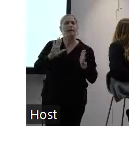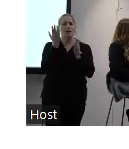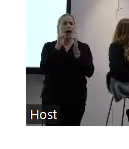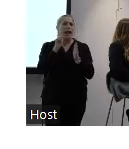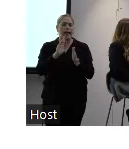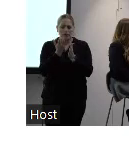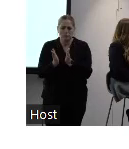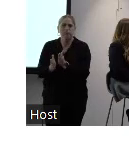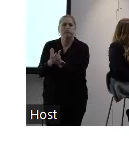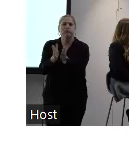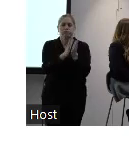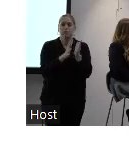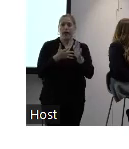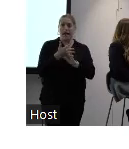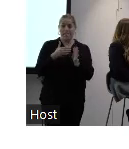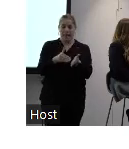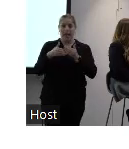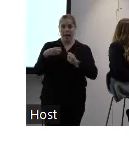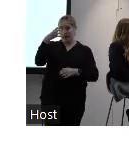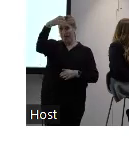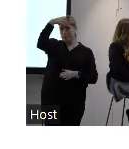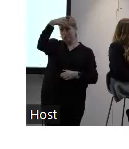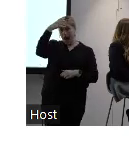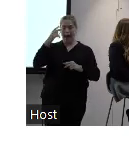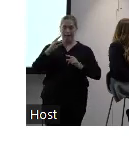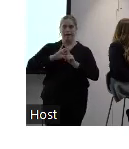our brain develop mature brain circuits.